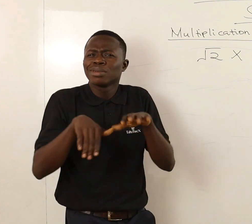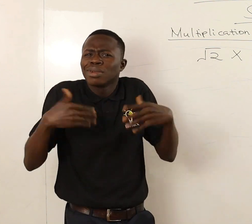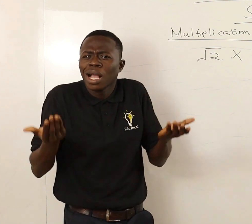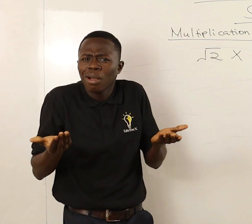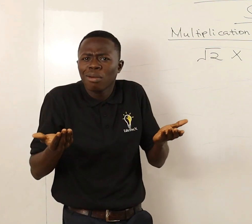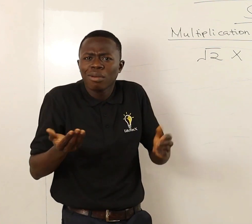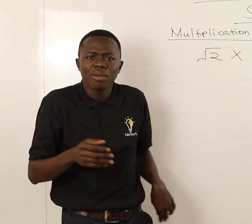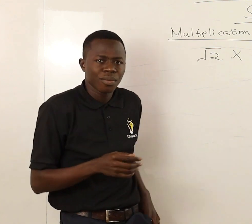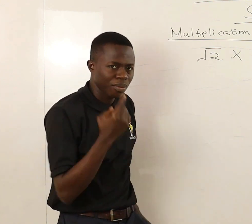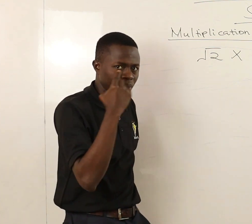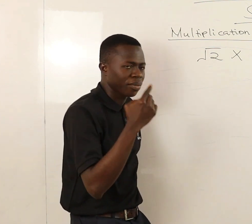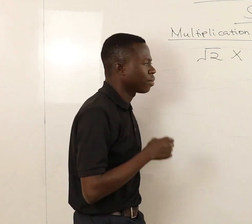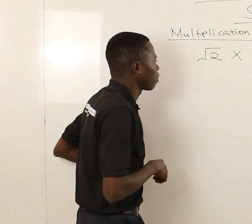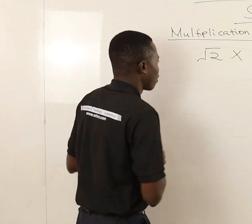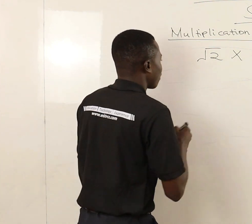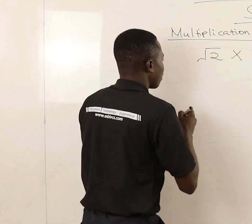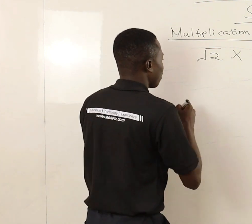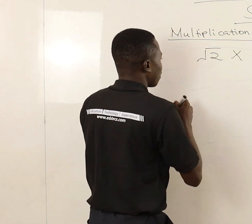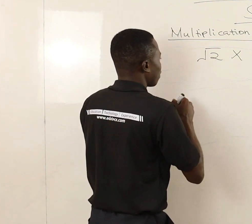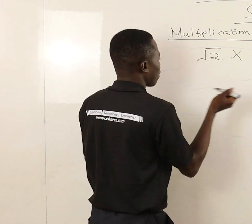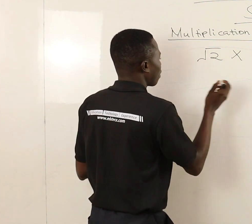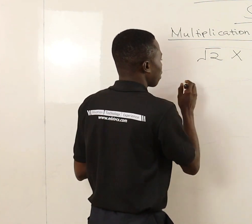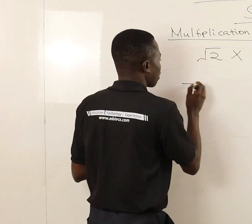the answer to be square root of 6.